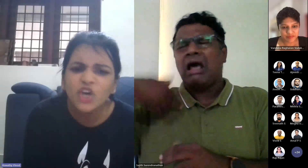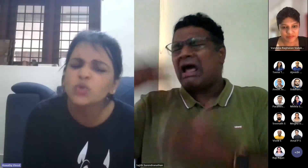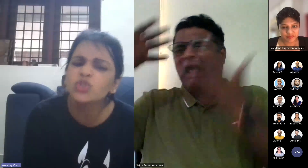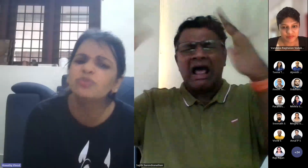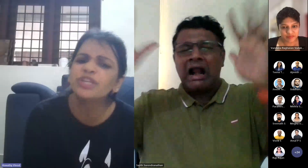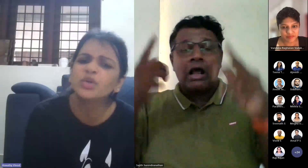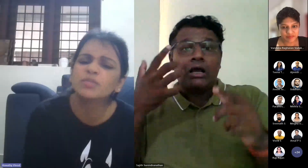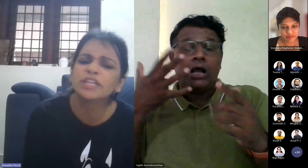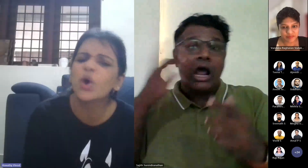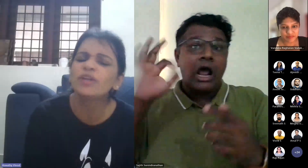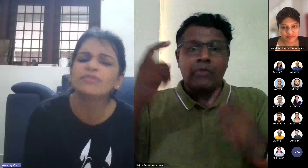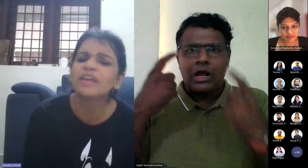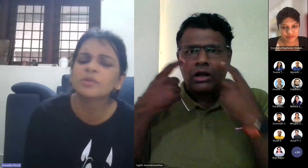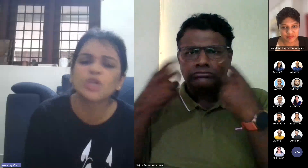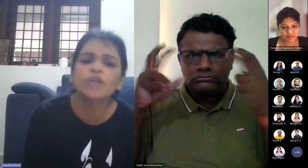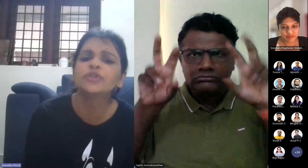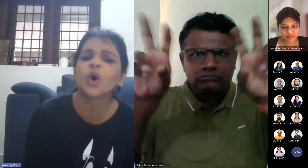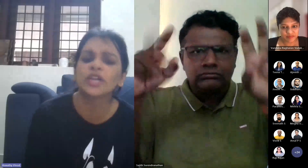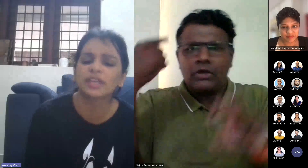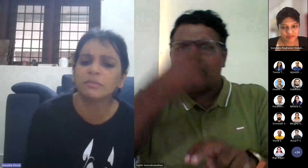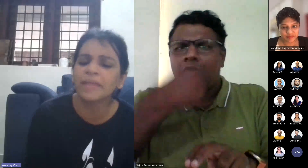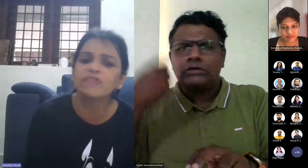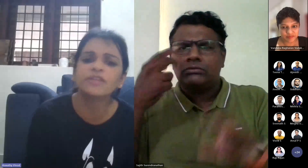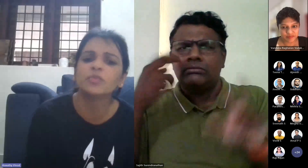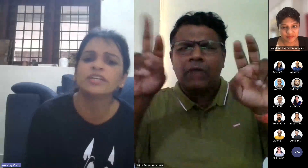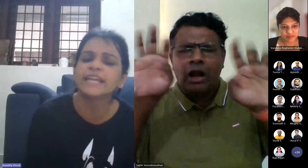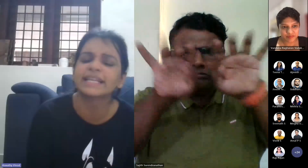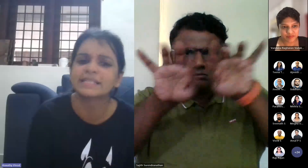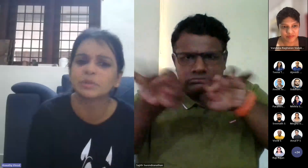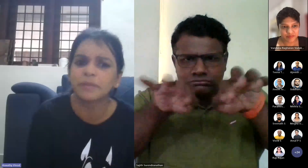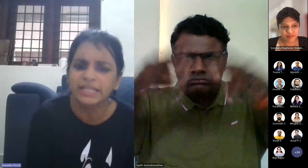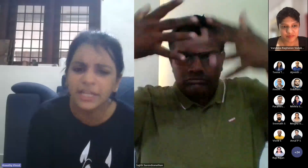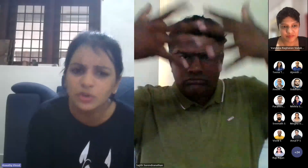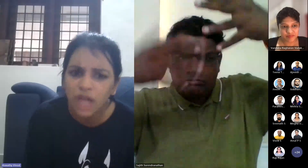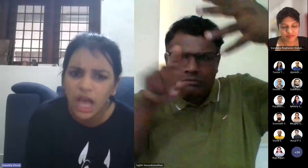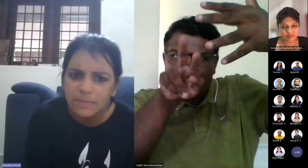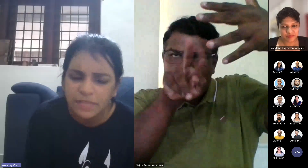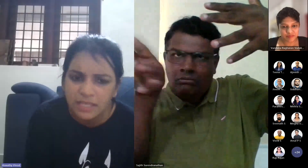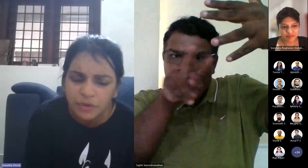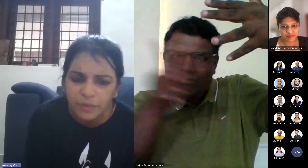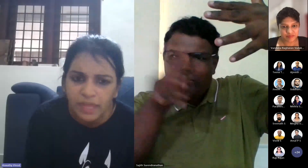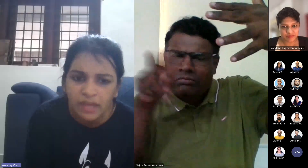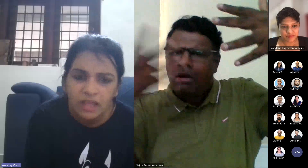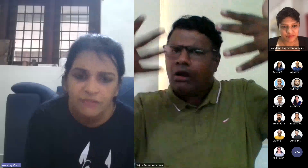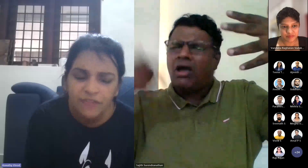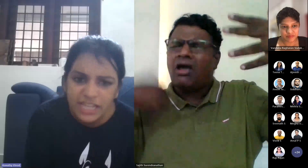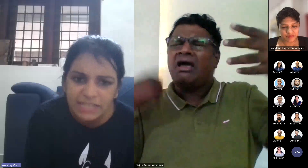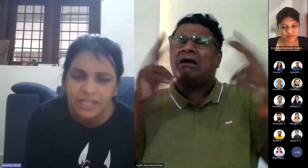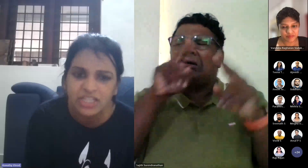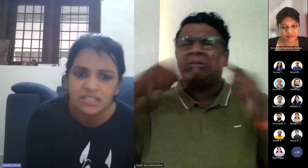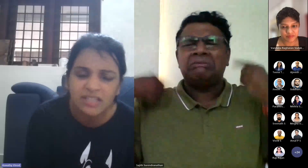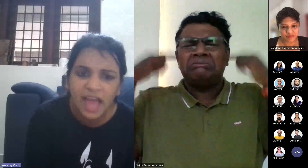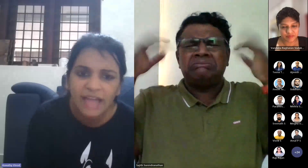I saw YouTube videos, but a lot of them, there was a lot of talking. Many of them weren't accessible, but I tried to grasp things from their